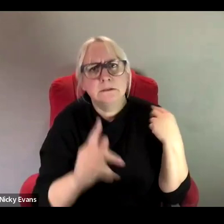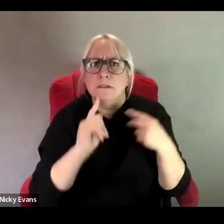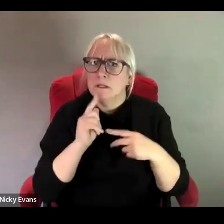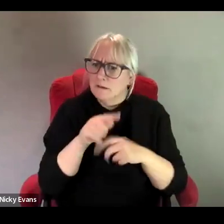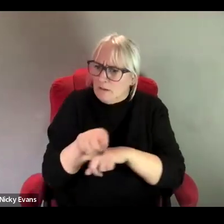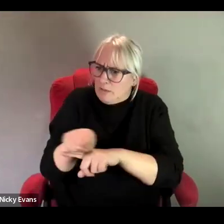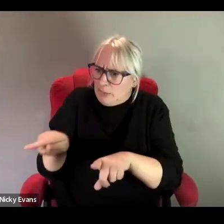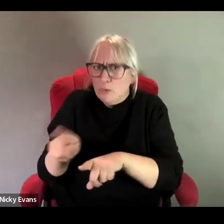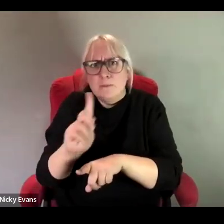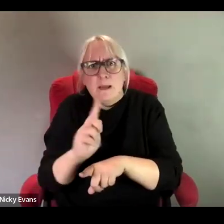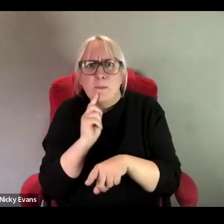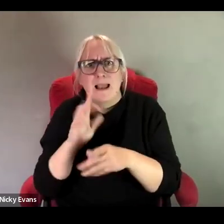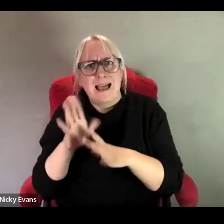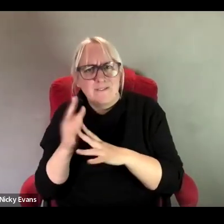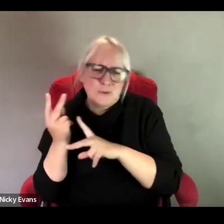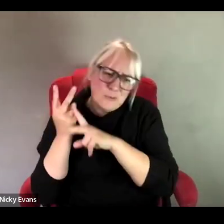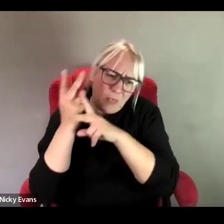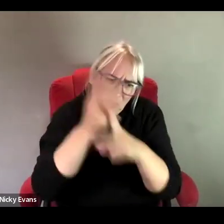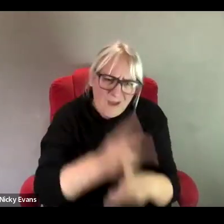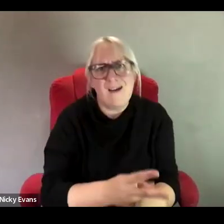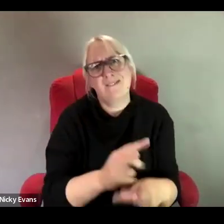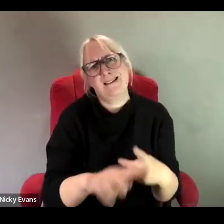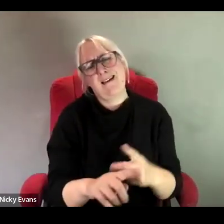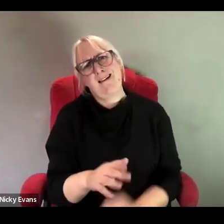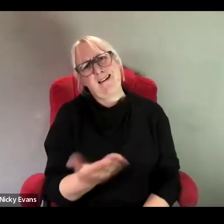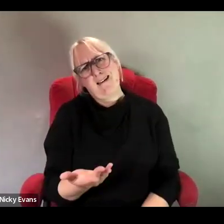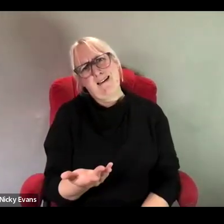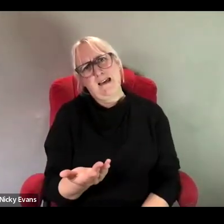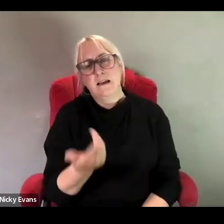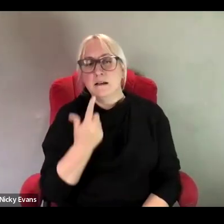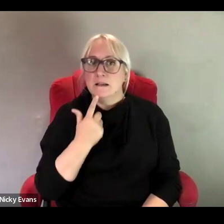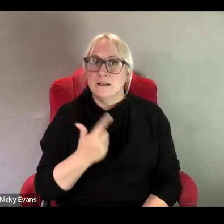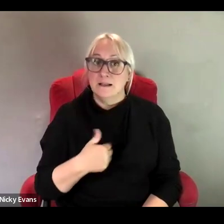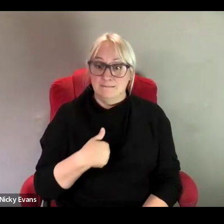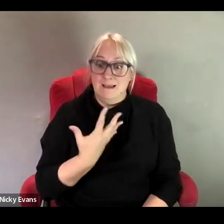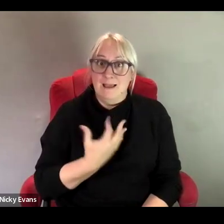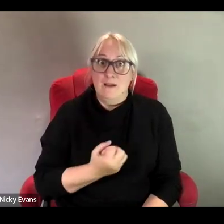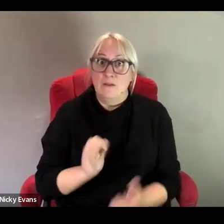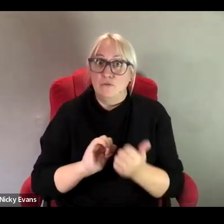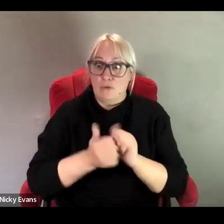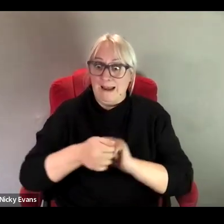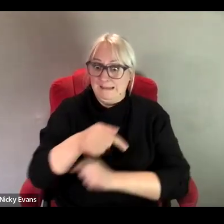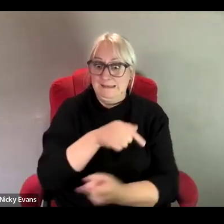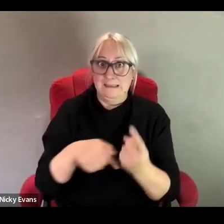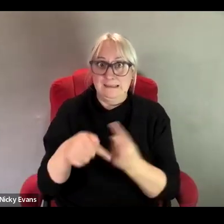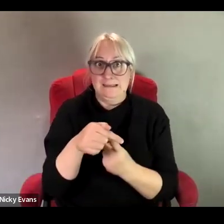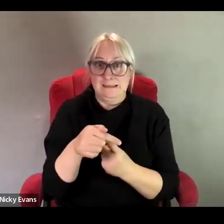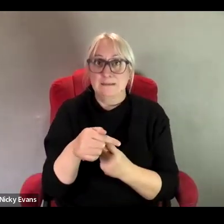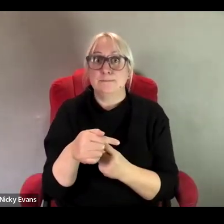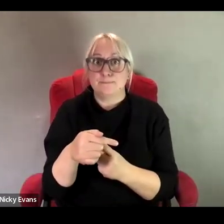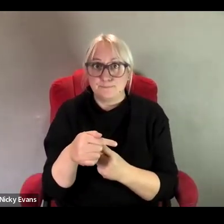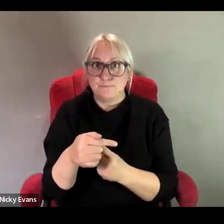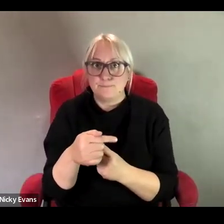after you, and look at how worried they are about you. And I've got friends who are part of the hearings